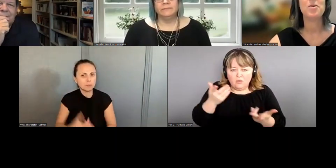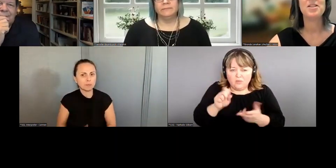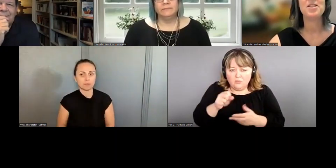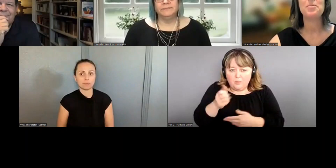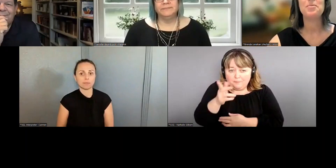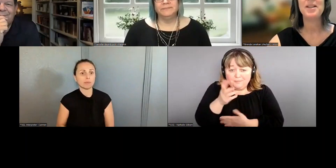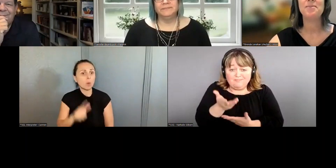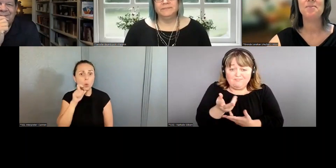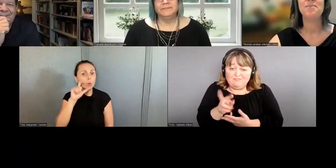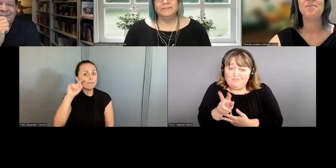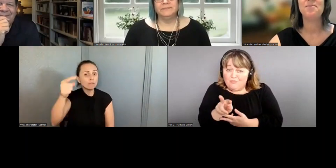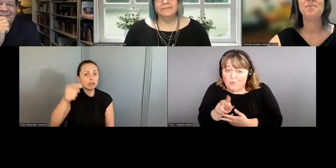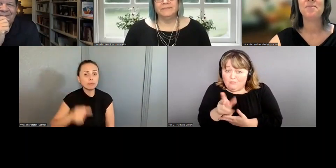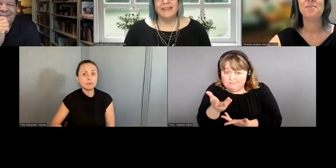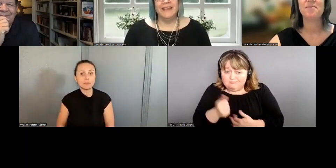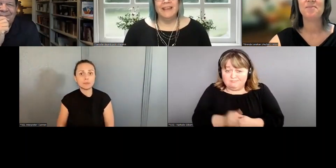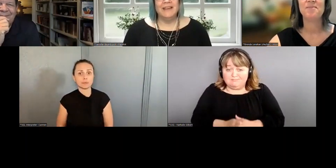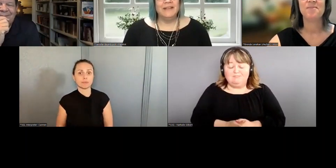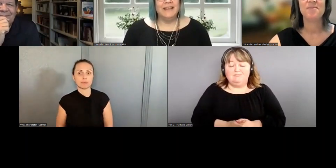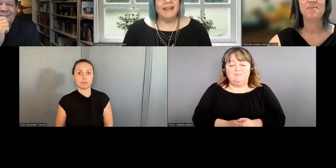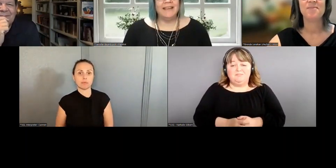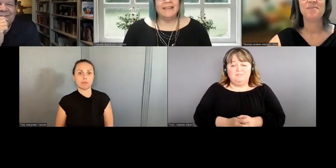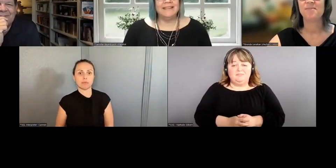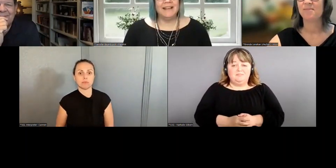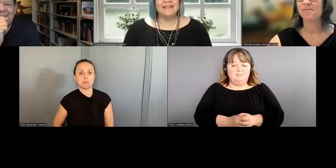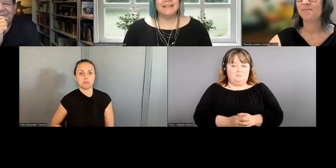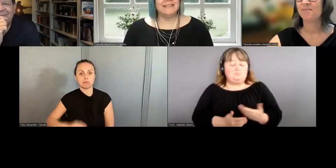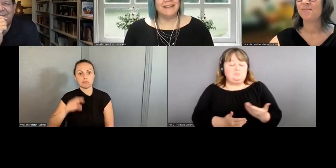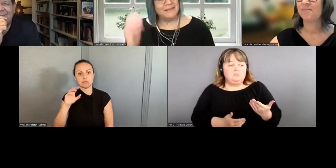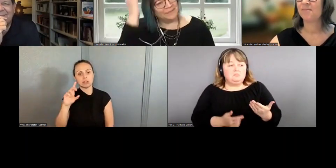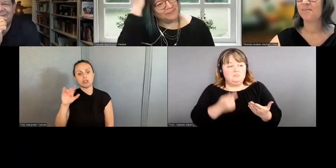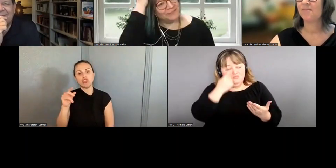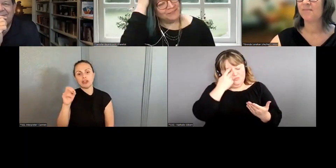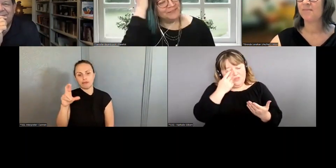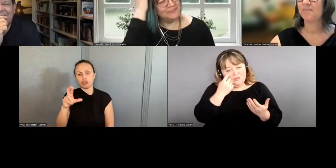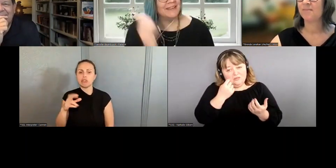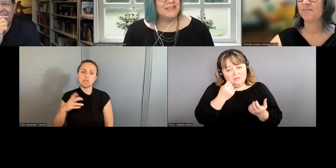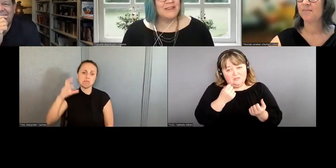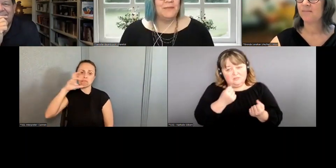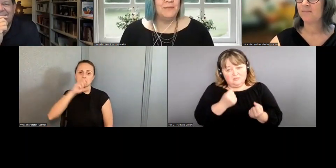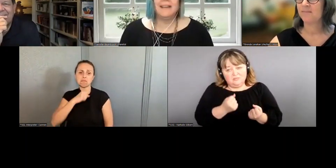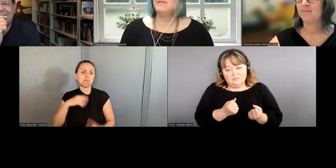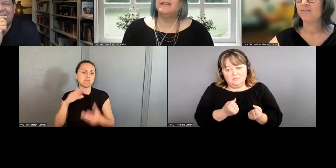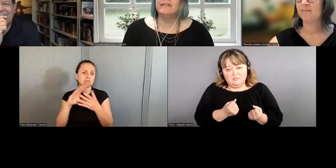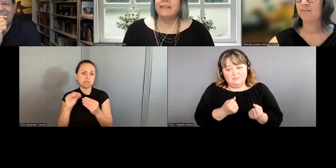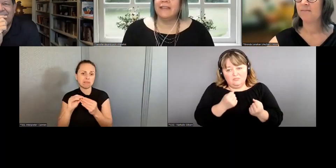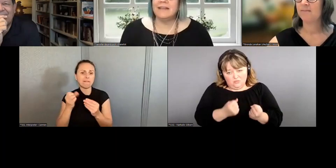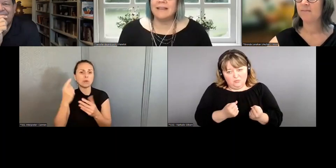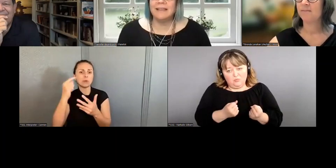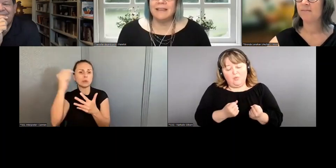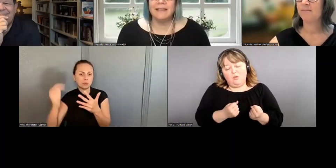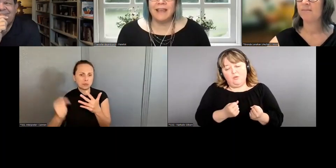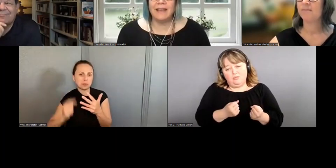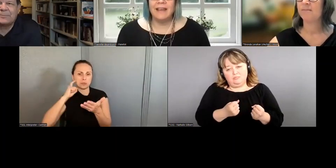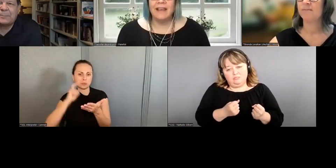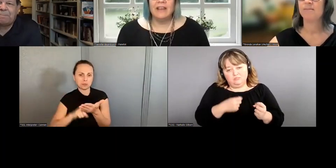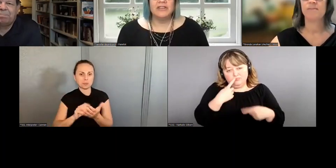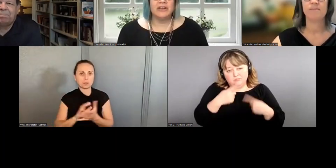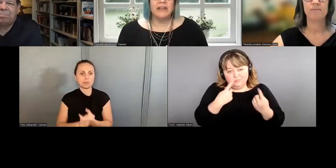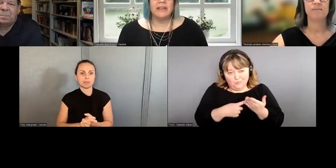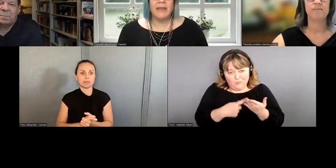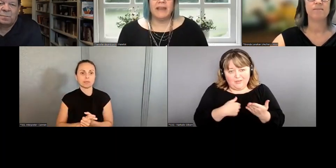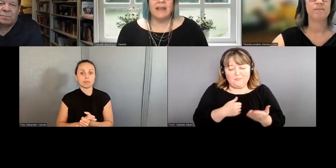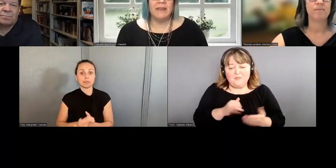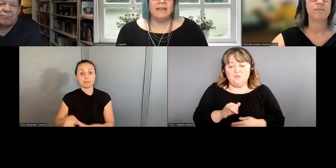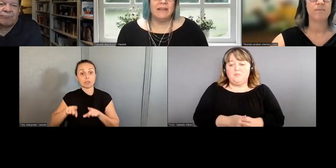Whoever wants to jump in. I guess I'll just jump in with a couple of the things. I think that